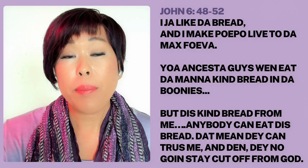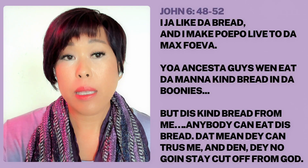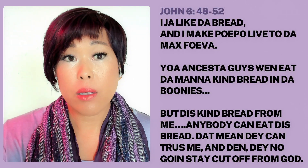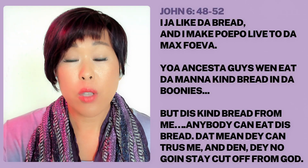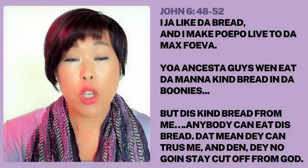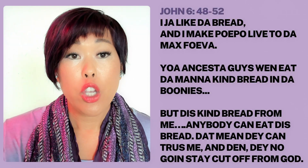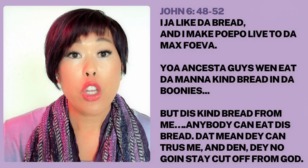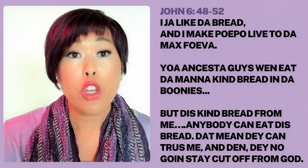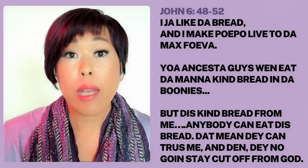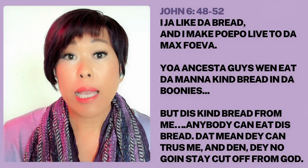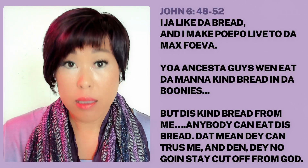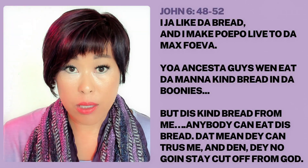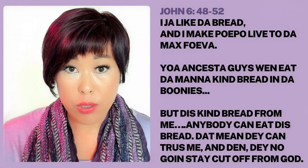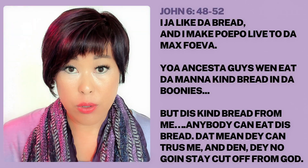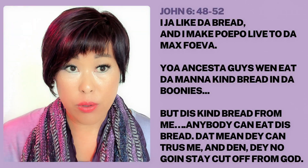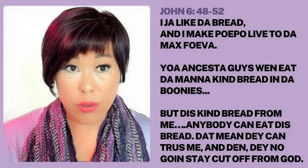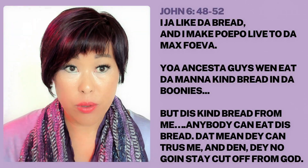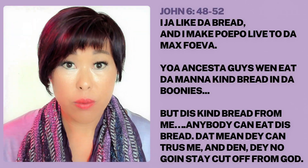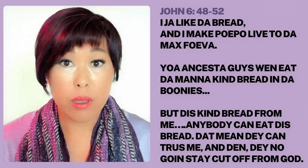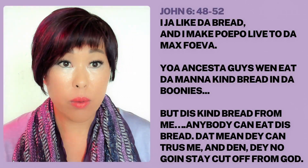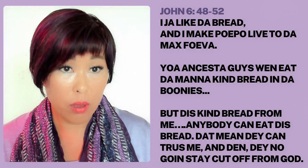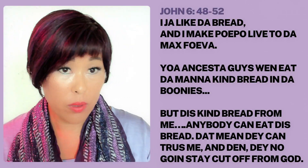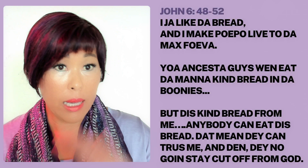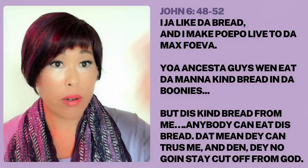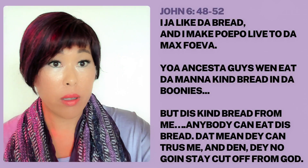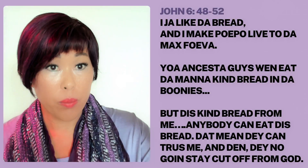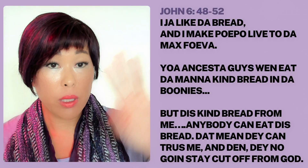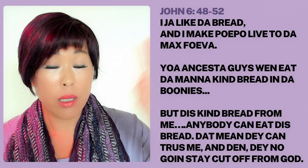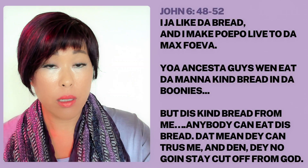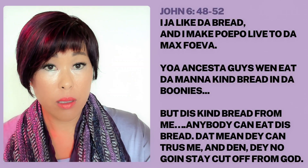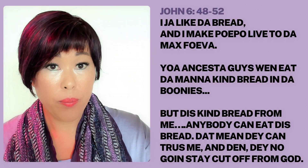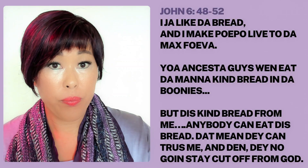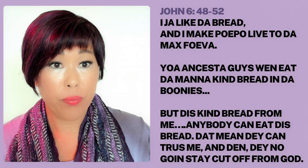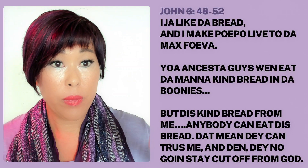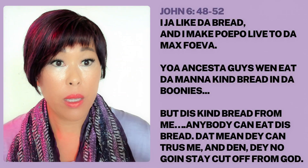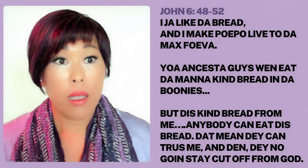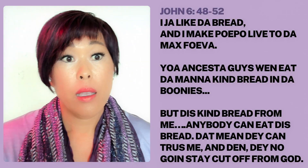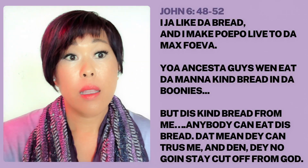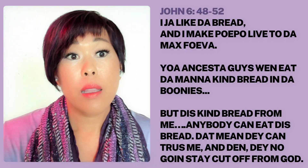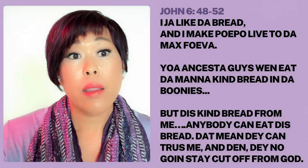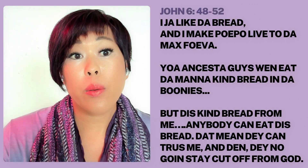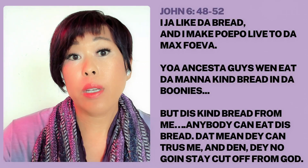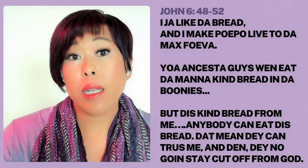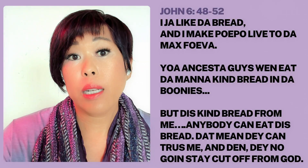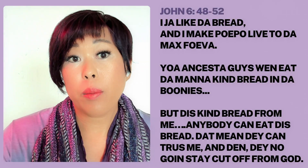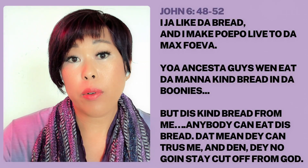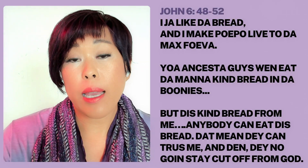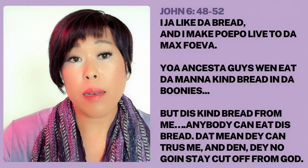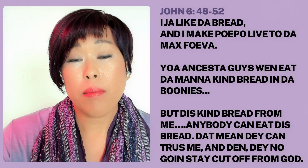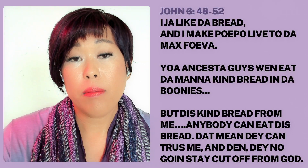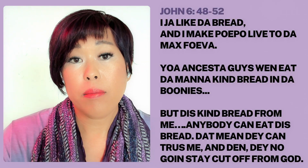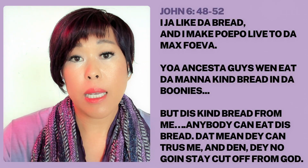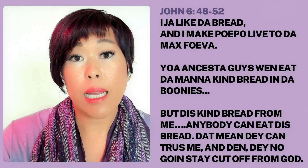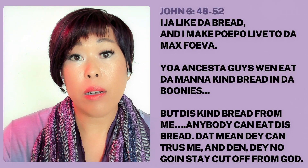means your ancestors, when they were living out in the boonies, they were eating bread made out of